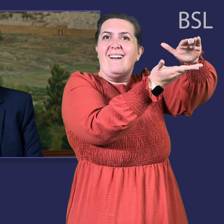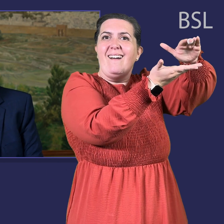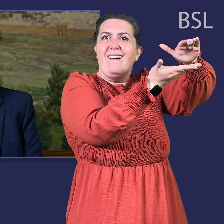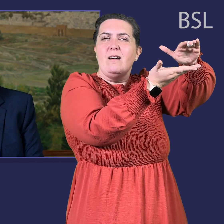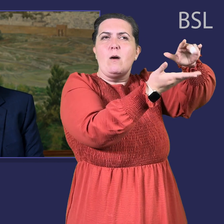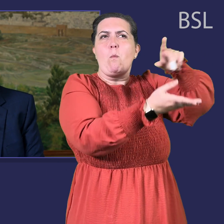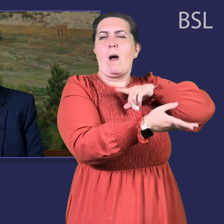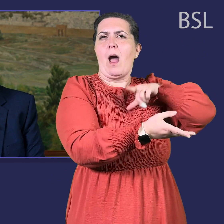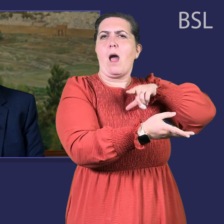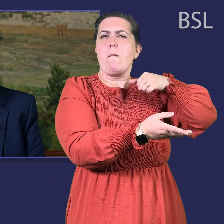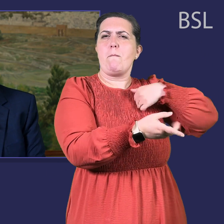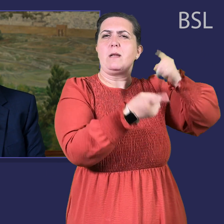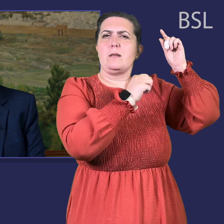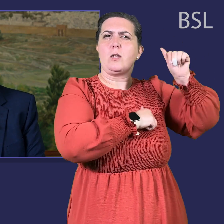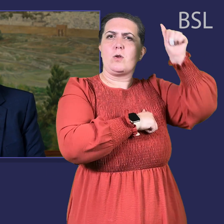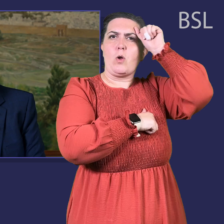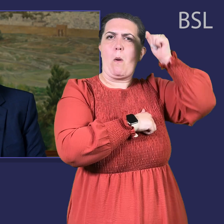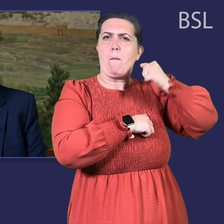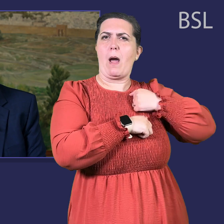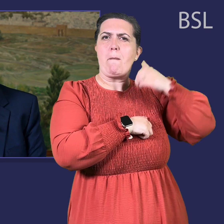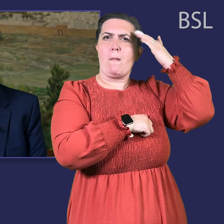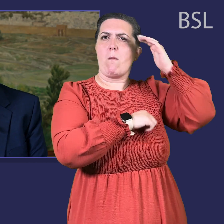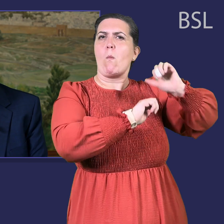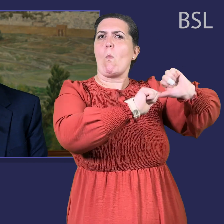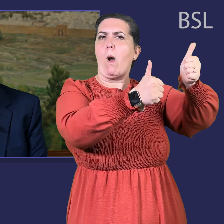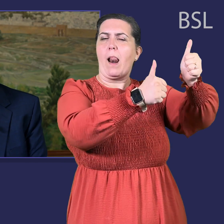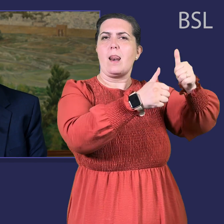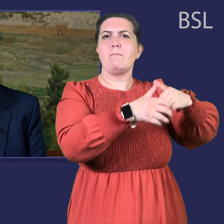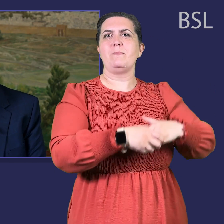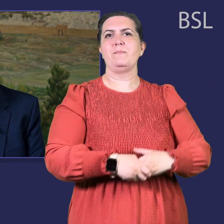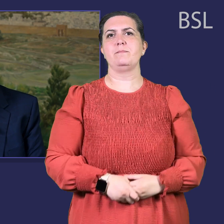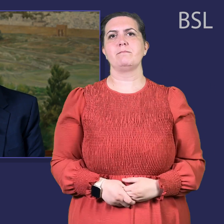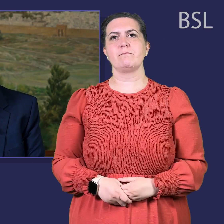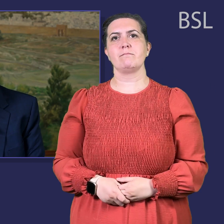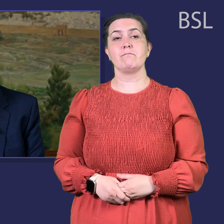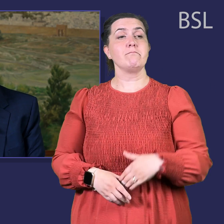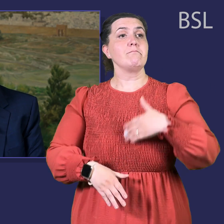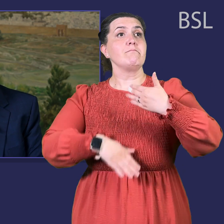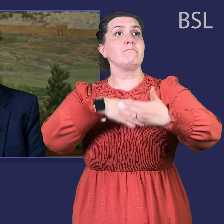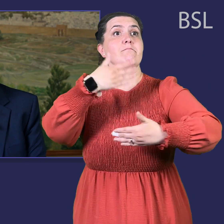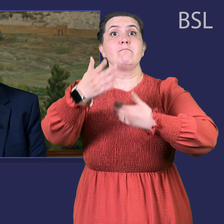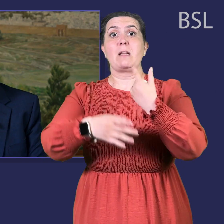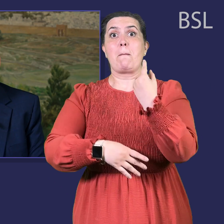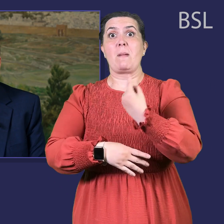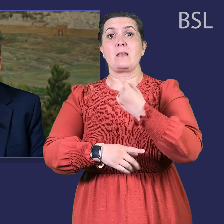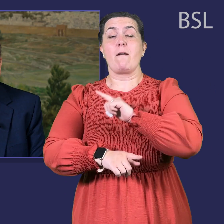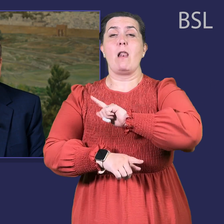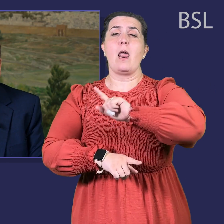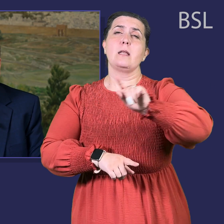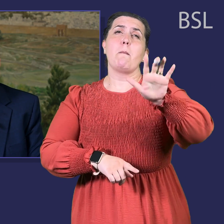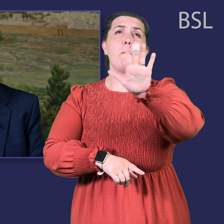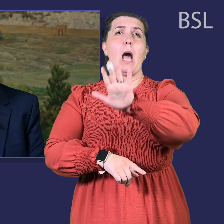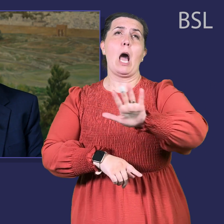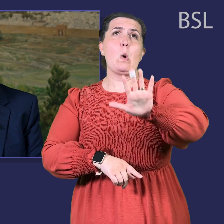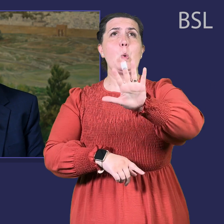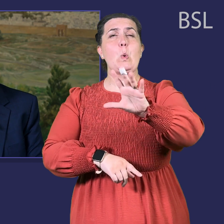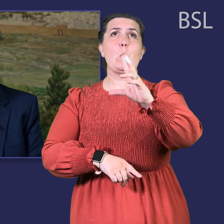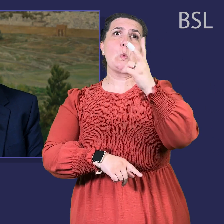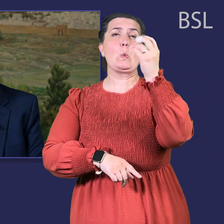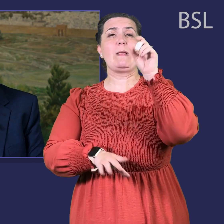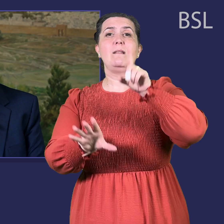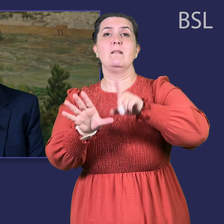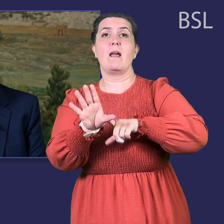beloved mother, whom he knew from far off St. George, Utah. When I came into the Quorum of the